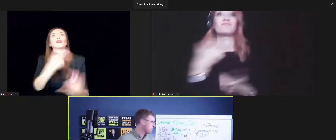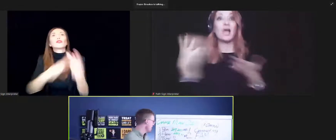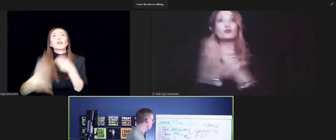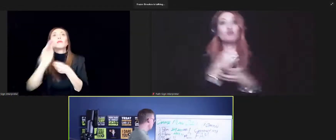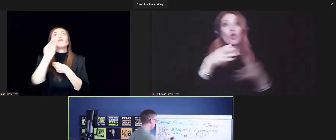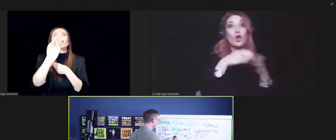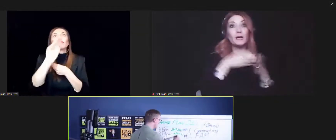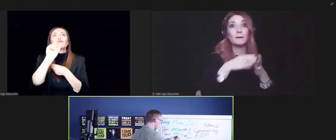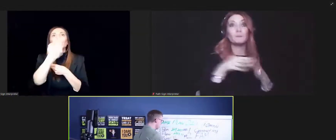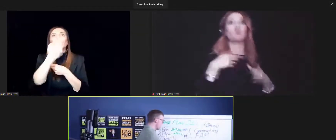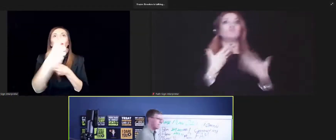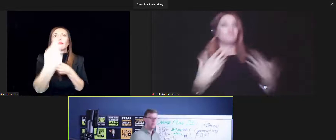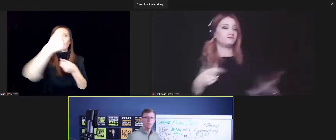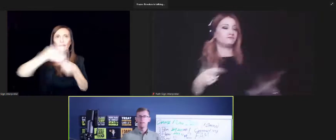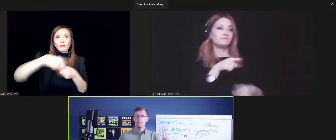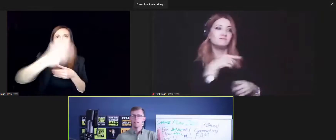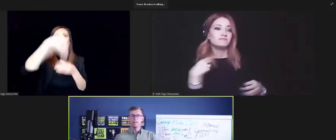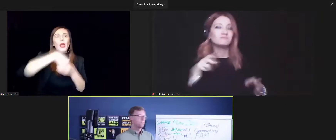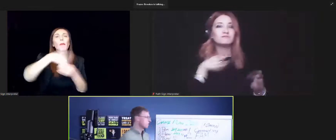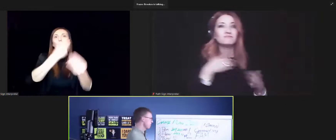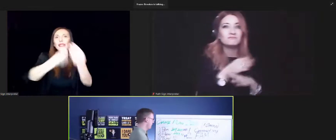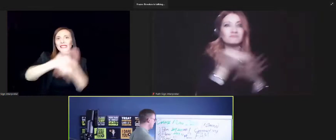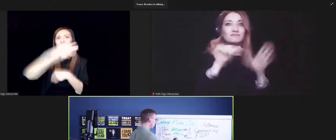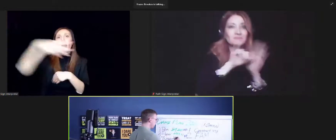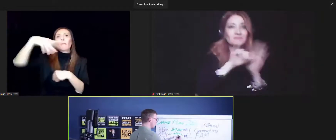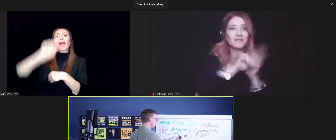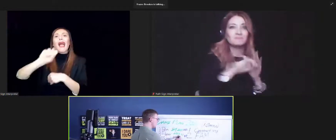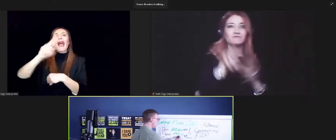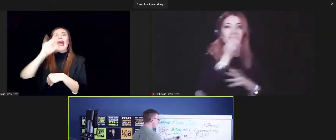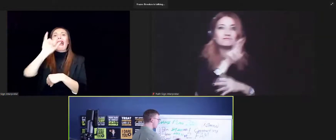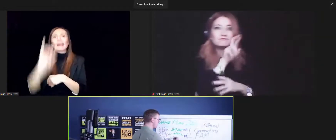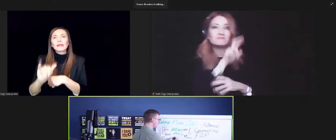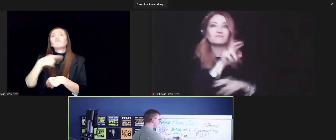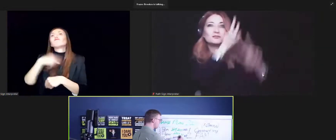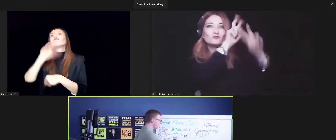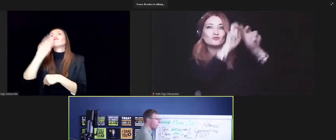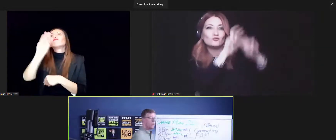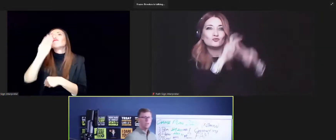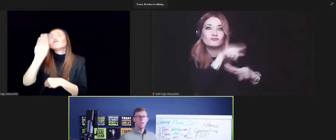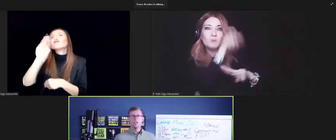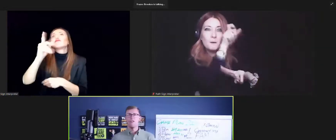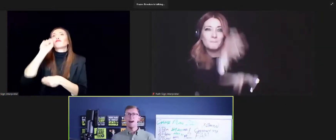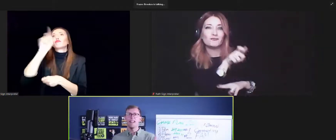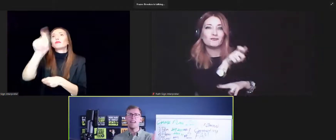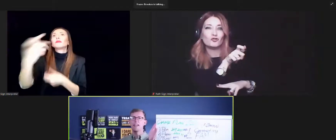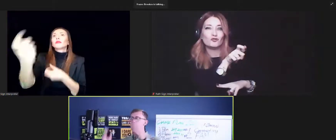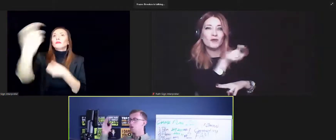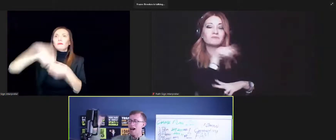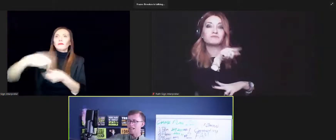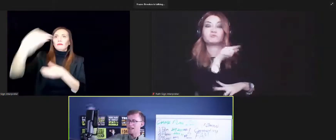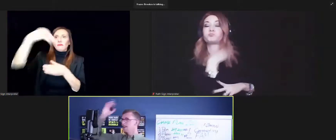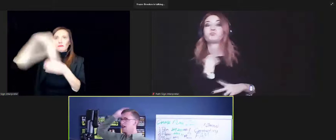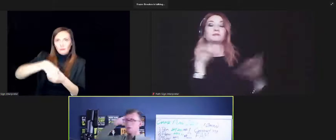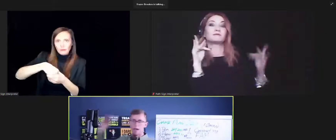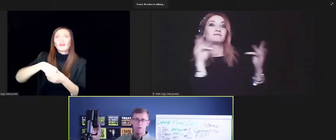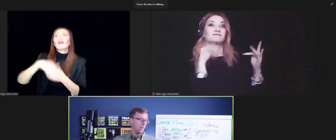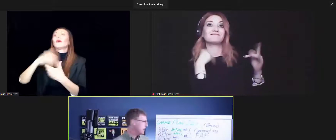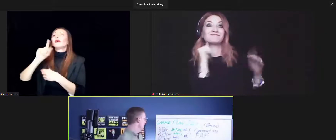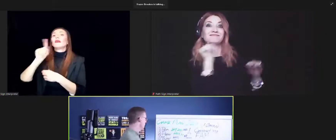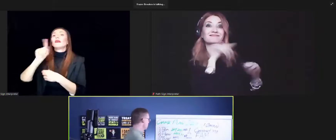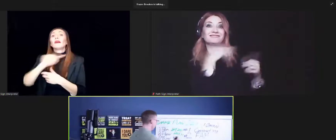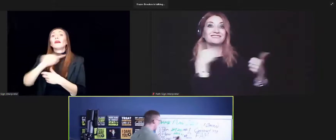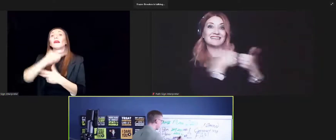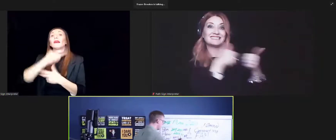message Julie. 3. You find Carlos, you add Carlos, you message Corey. 4. You find Elaine, you add Elaine, you message